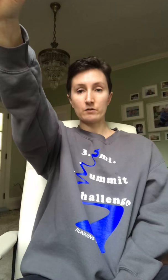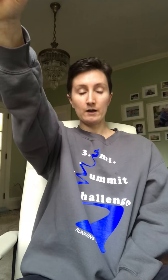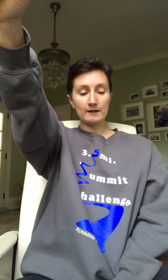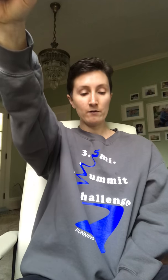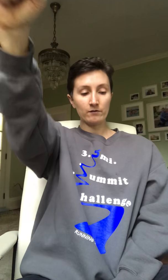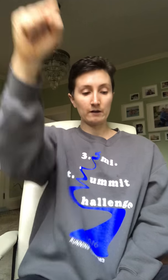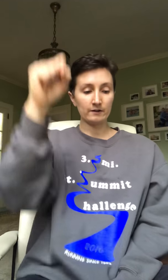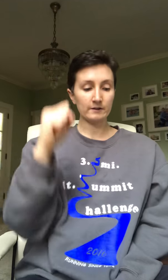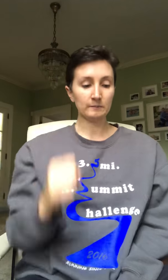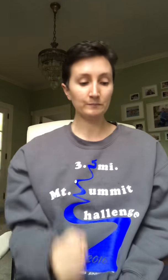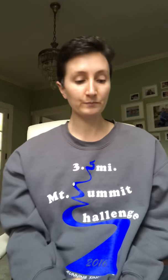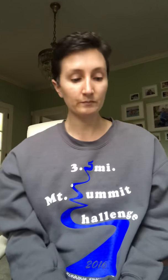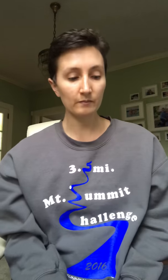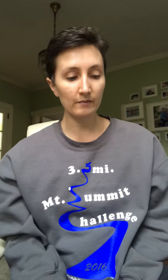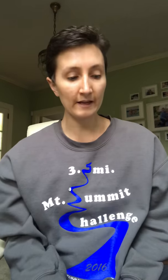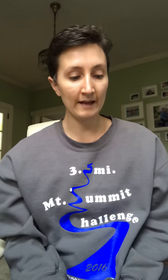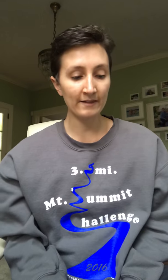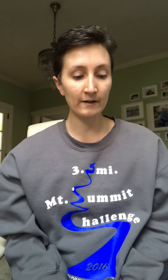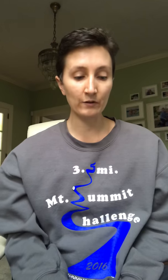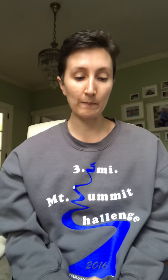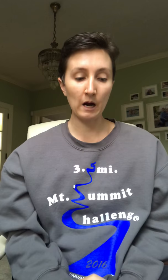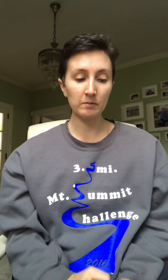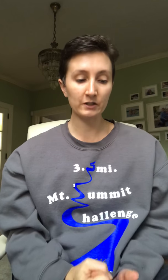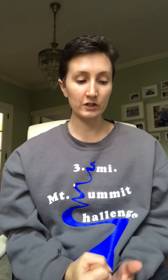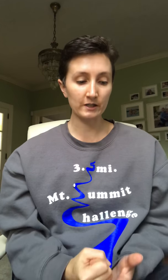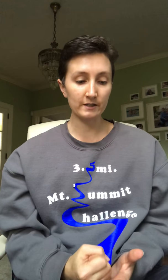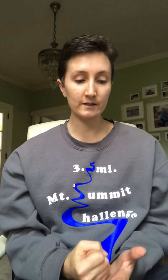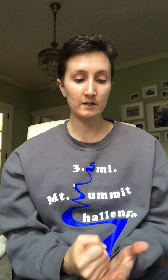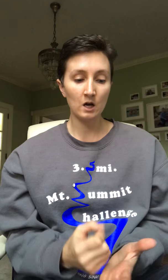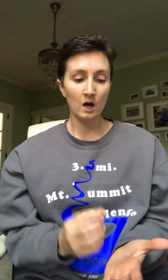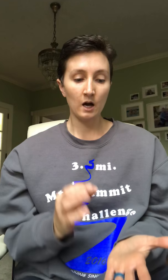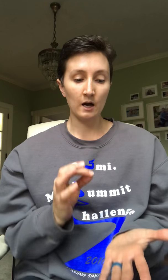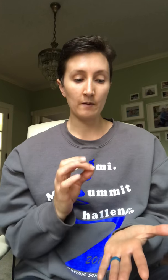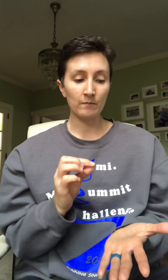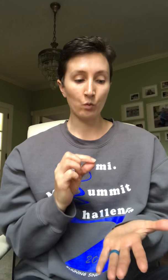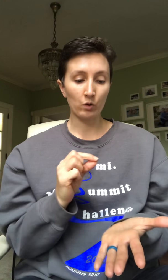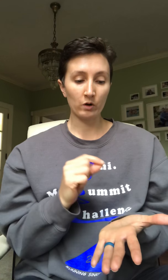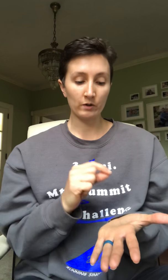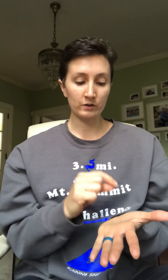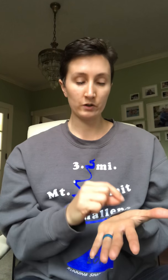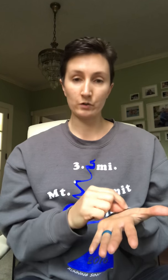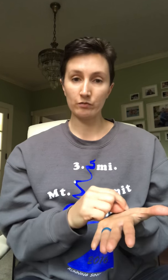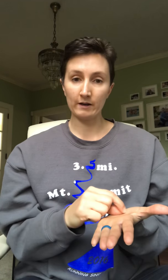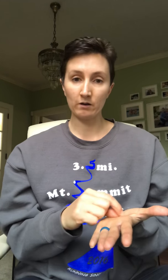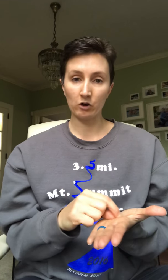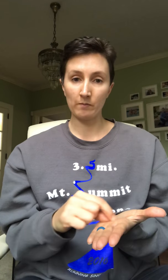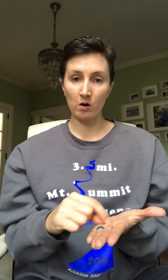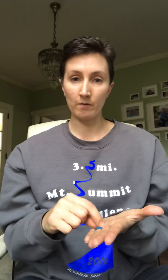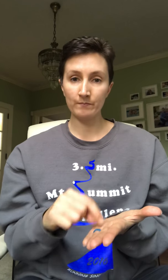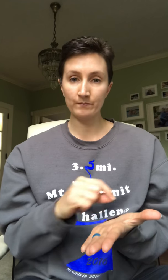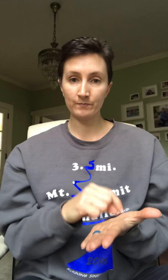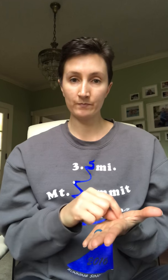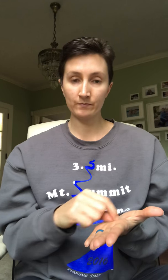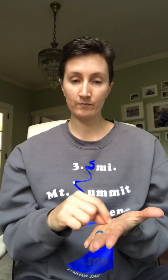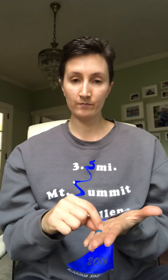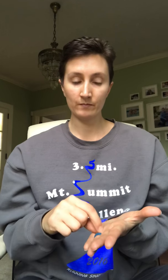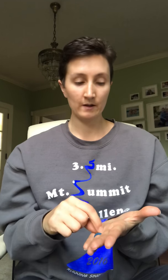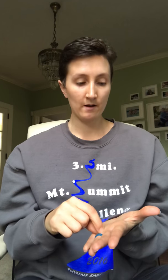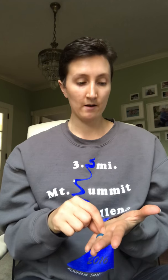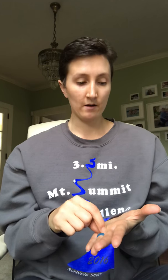directly out in front of us. And then for publishes, we're going to just write on our palm.